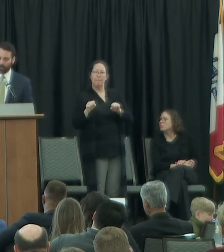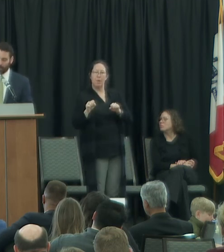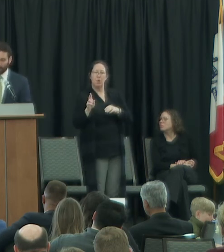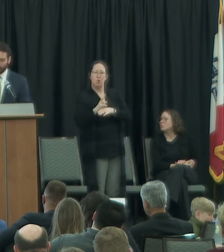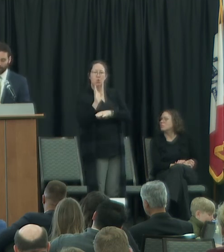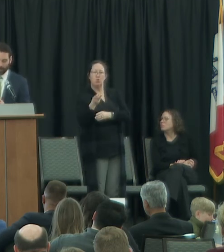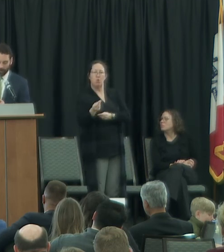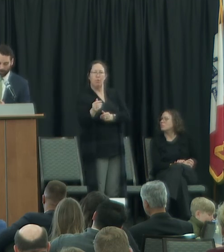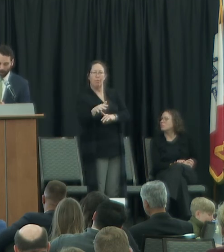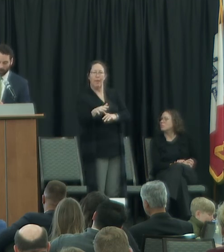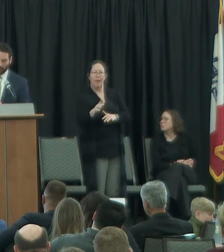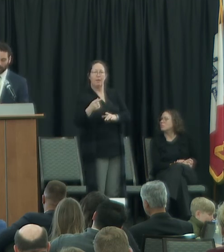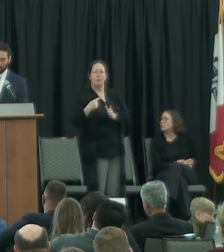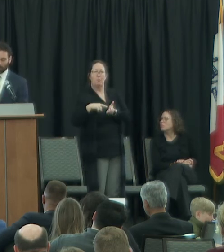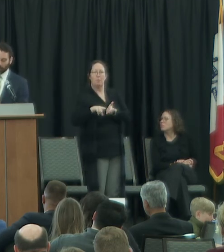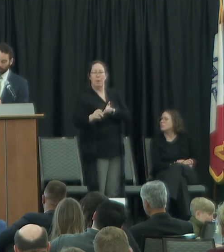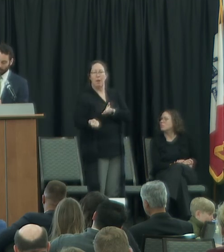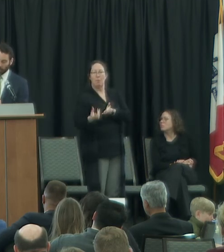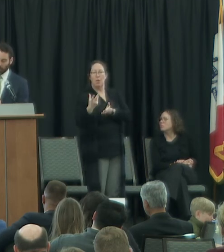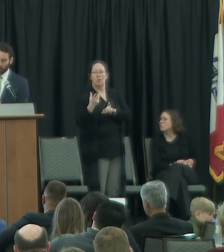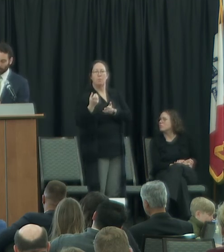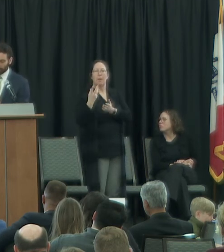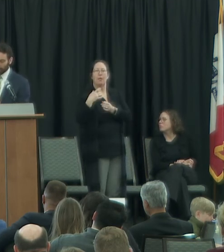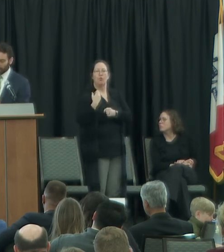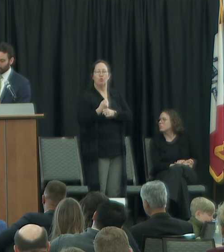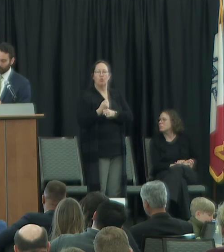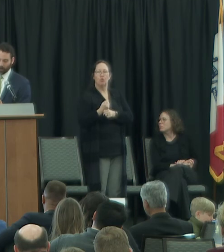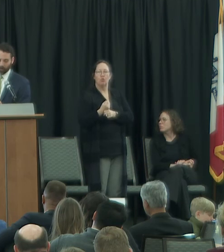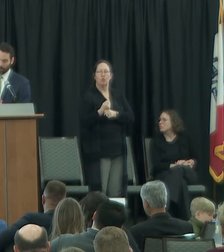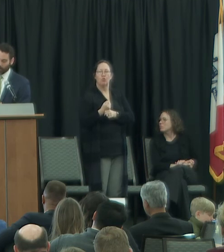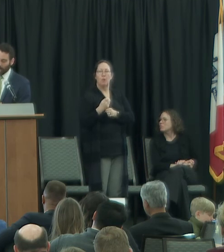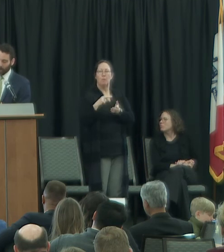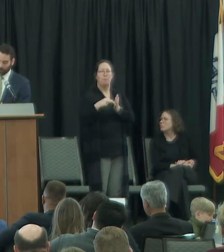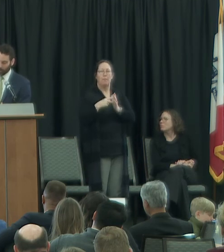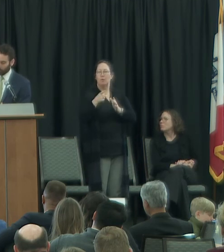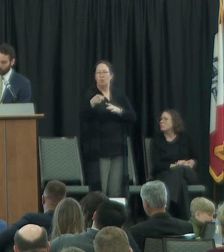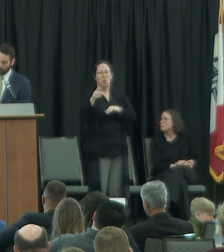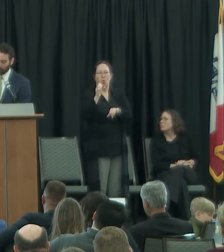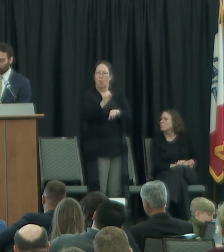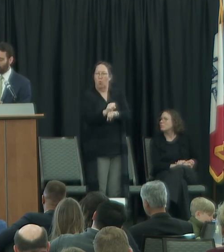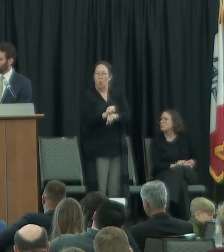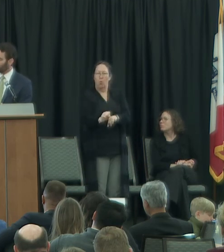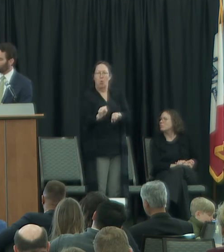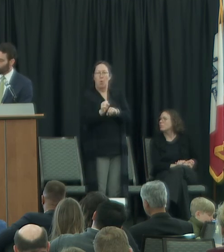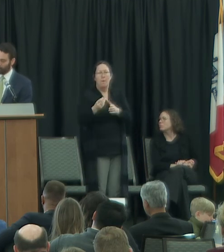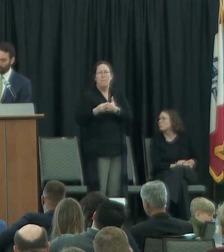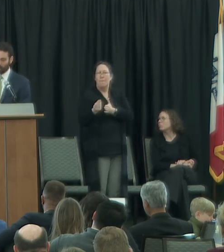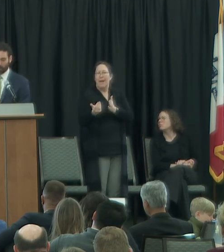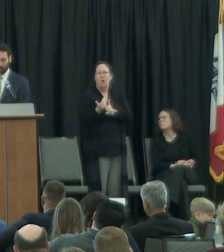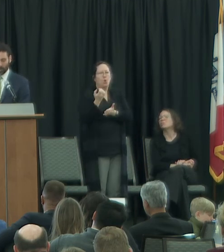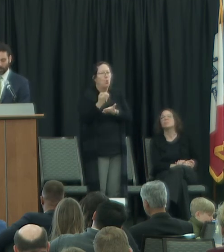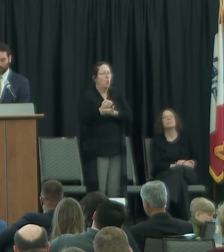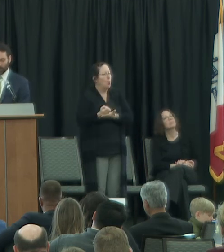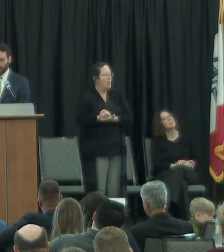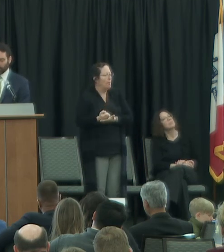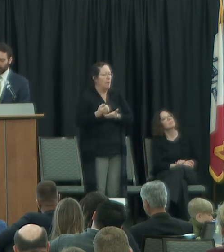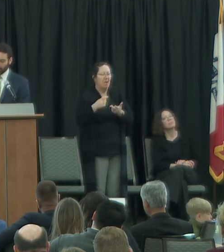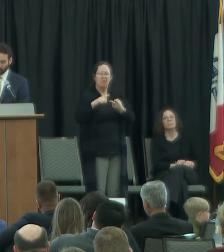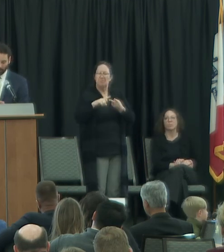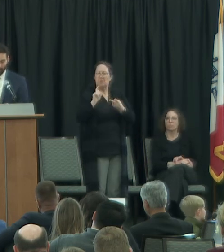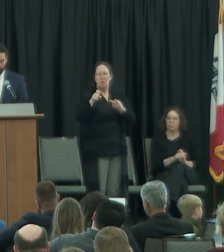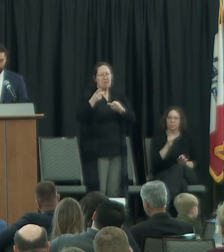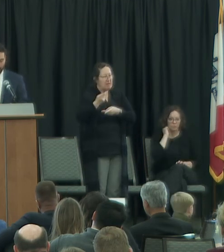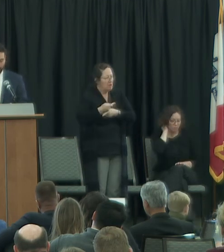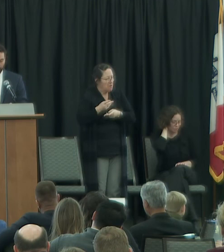utilize your land at this amount for these many years, and it means you don't have to purchase any new equipment, you don't have to tend